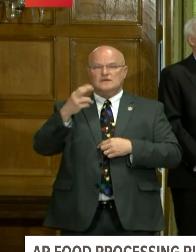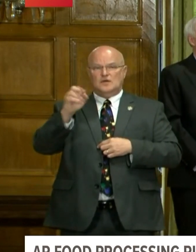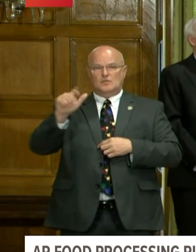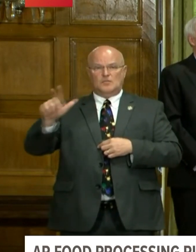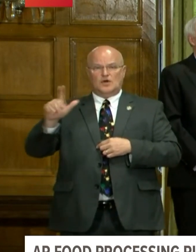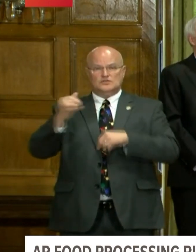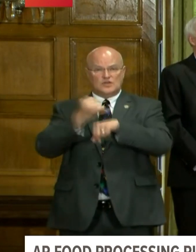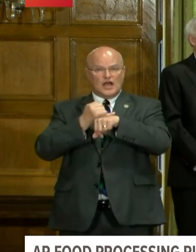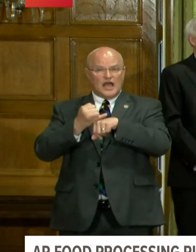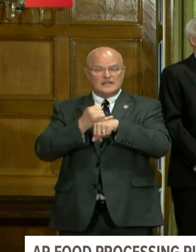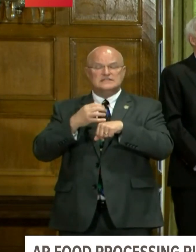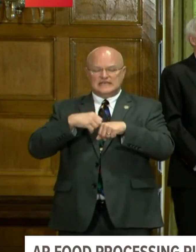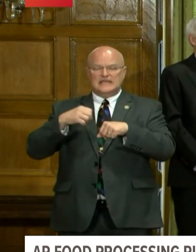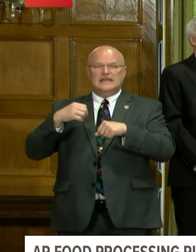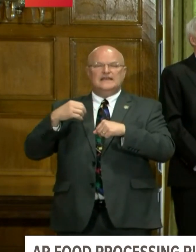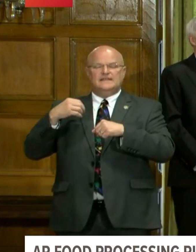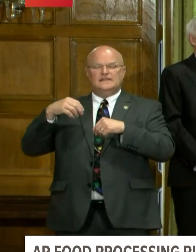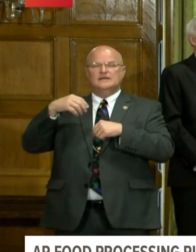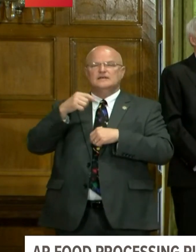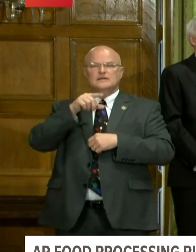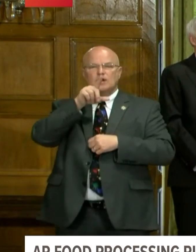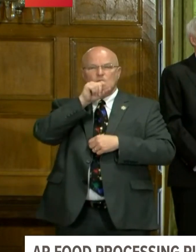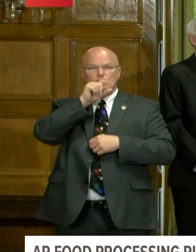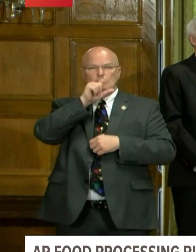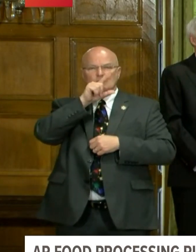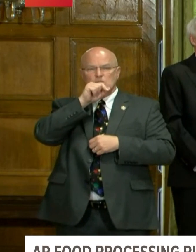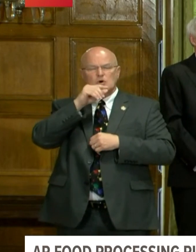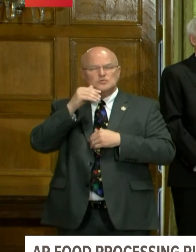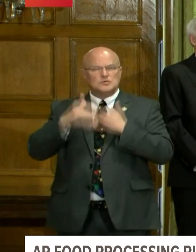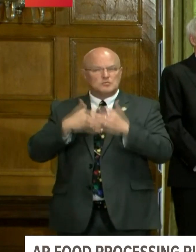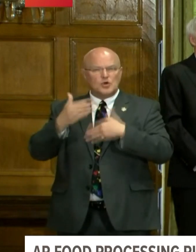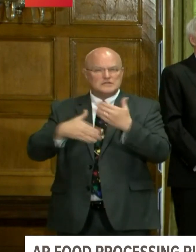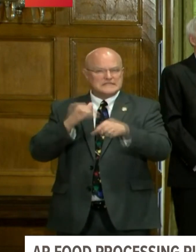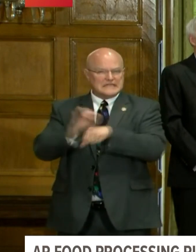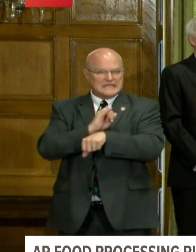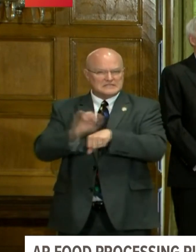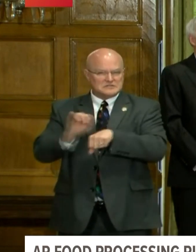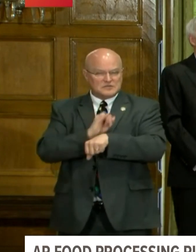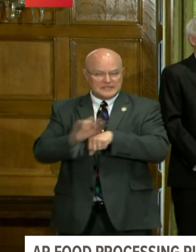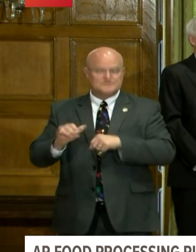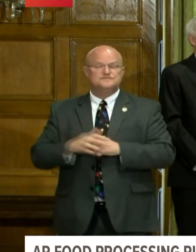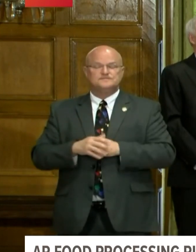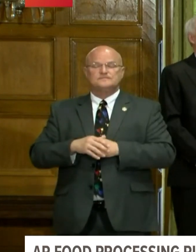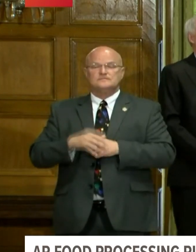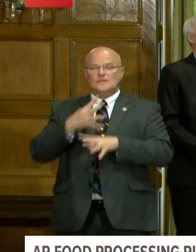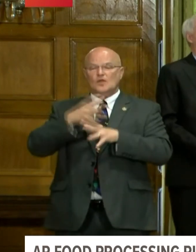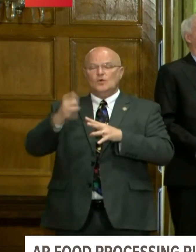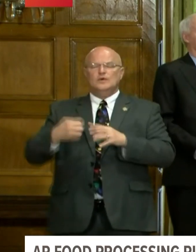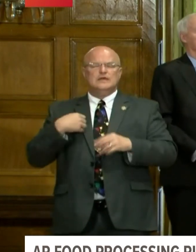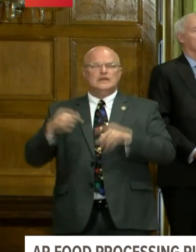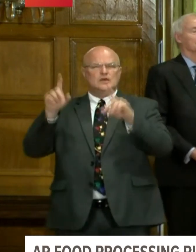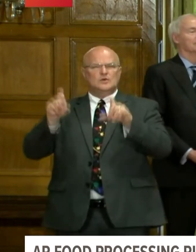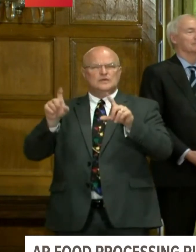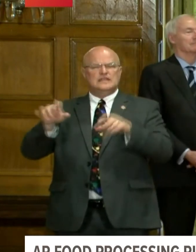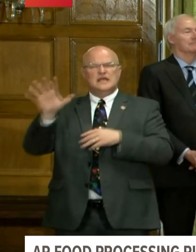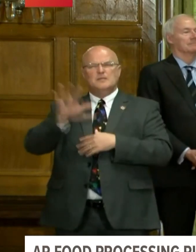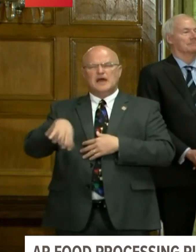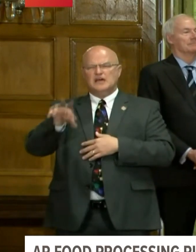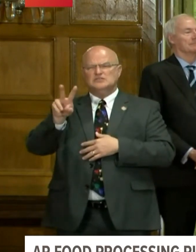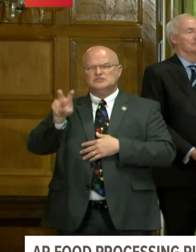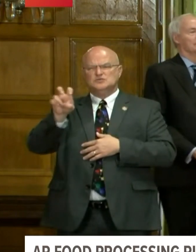in the poultry processing industry. Over the weekend, we tested